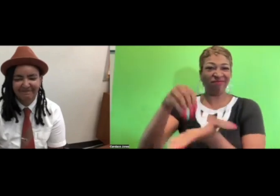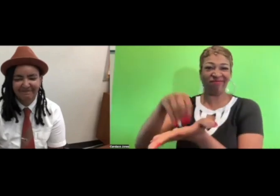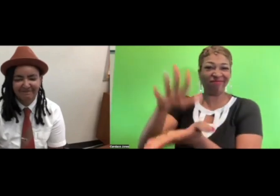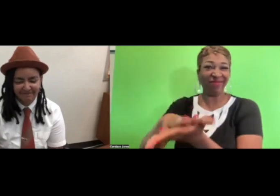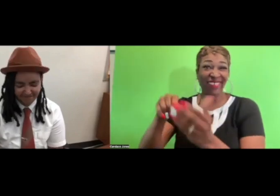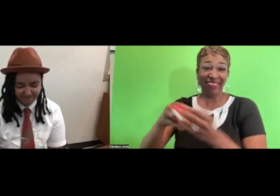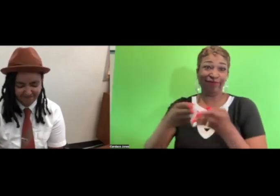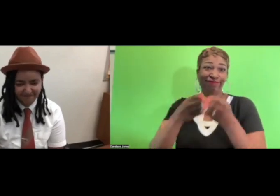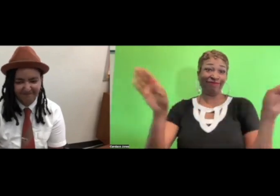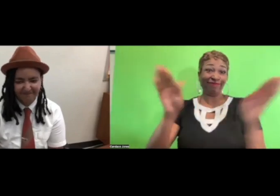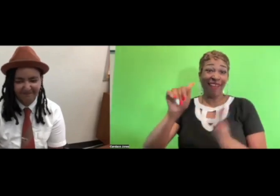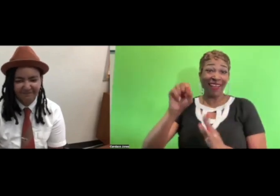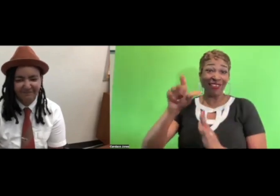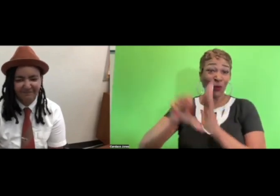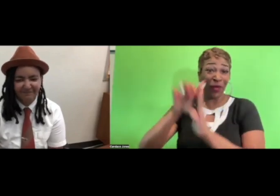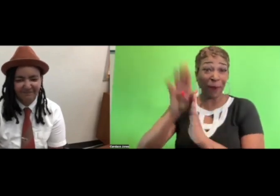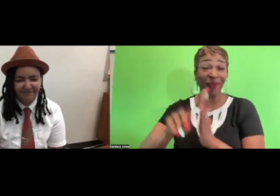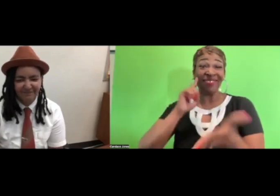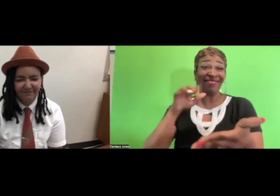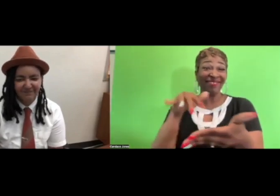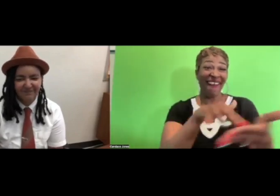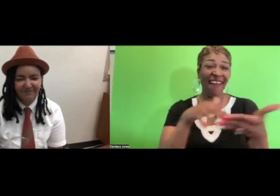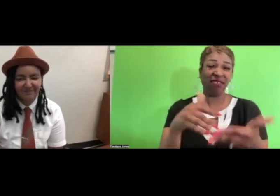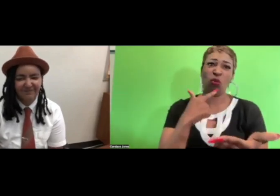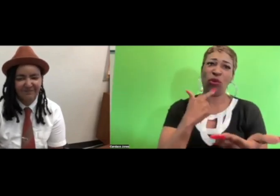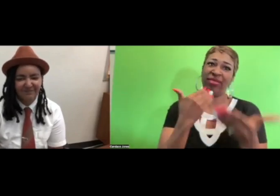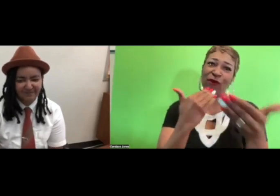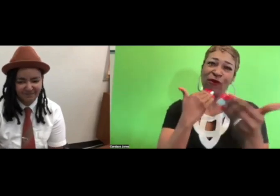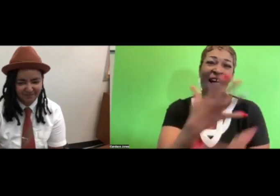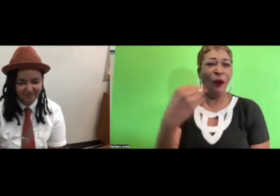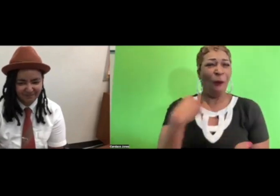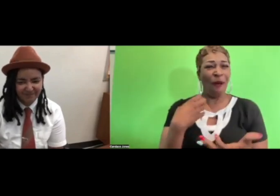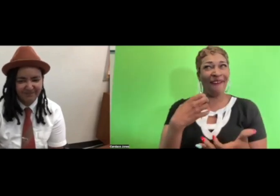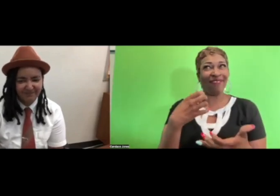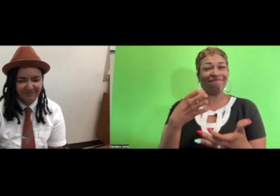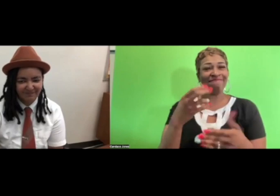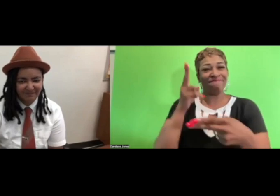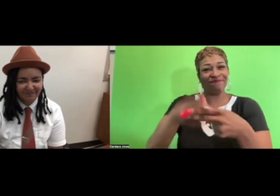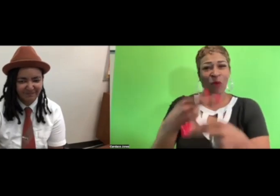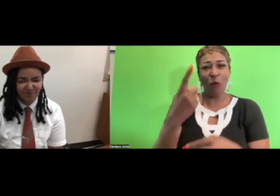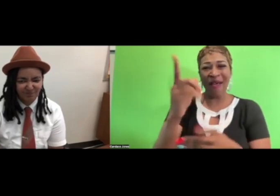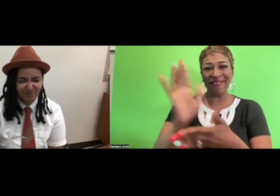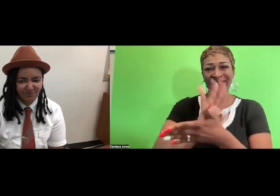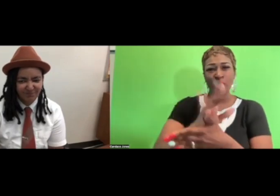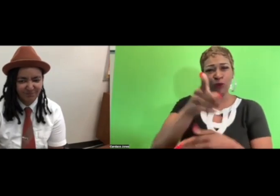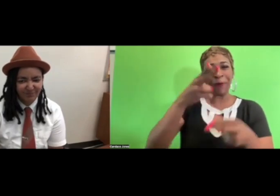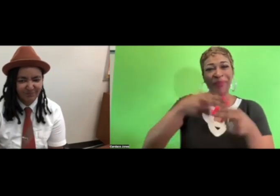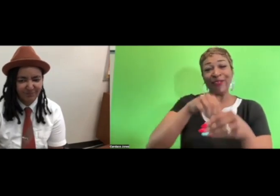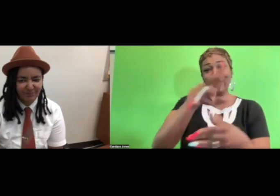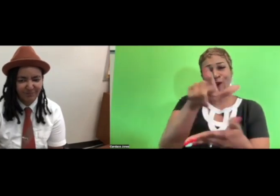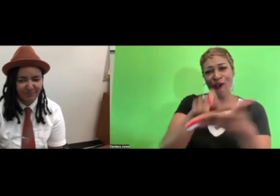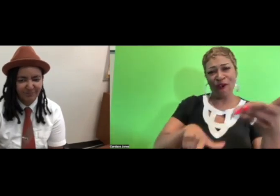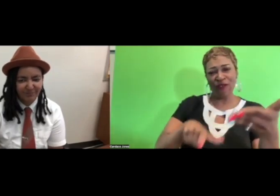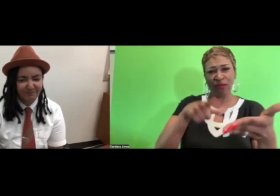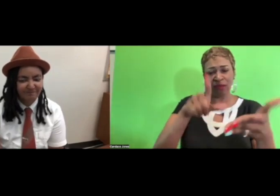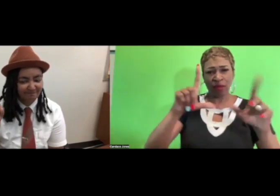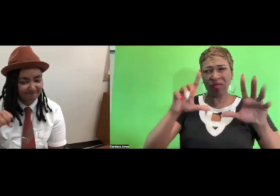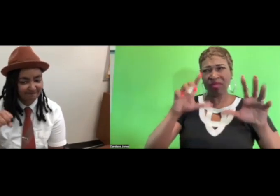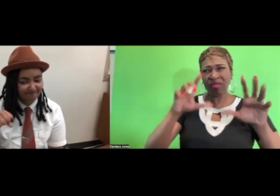today. Often, our Black deaf history is not included in scholarship. And I appreciate that you mentioned